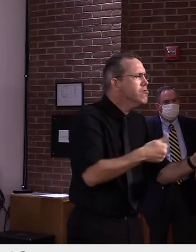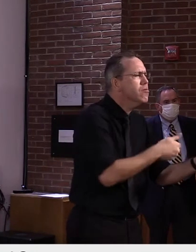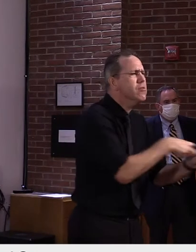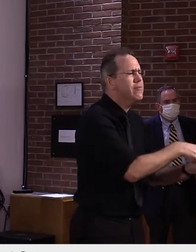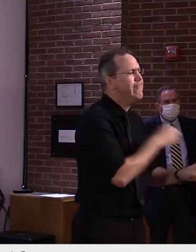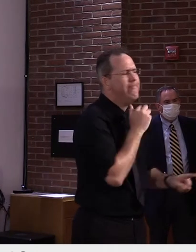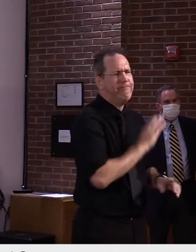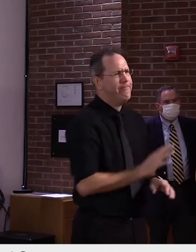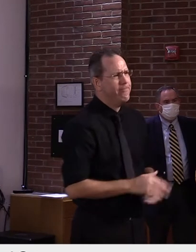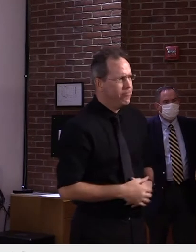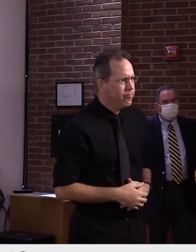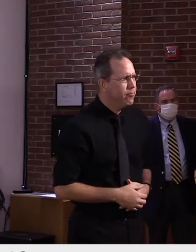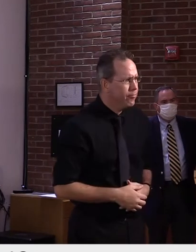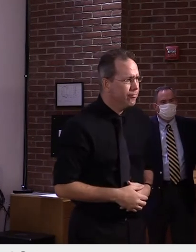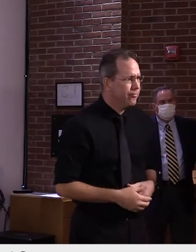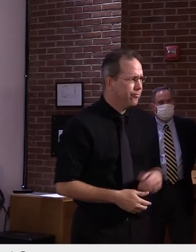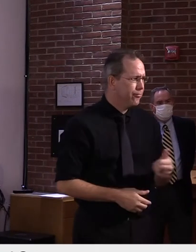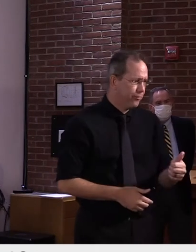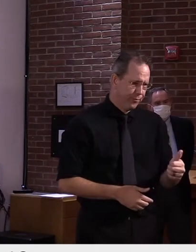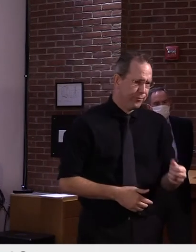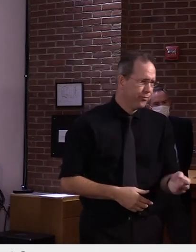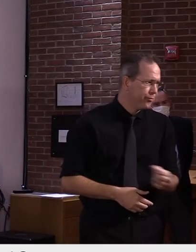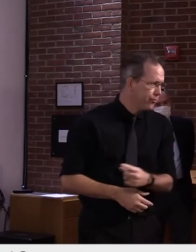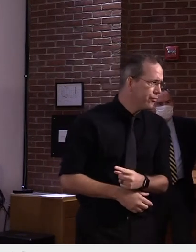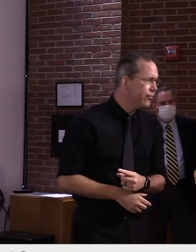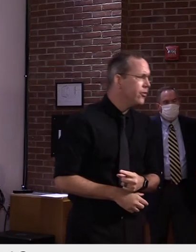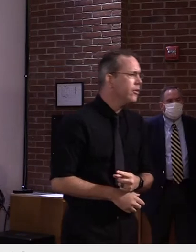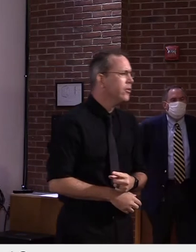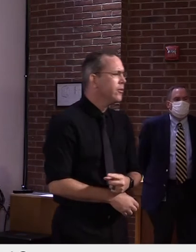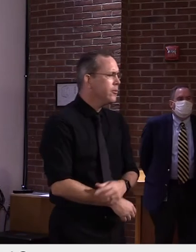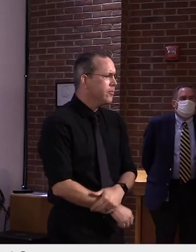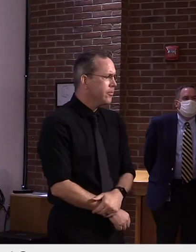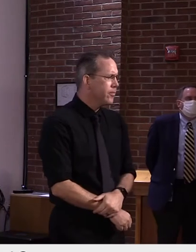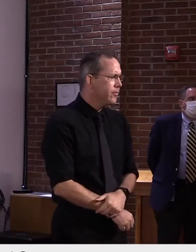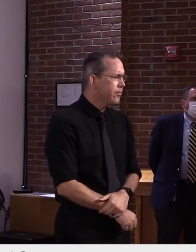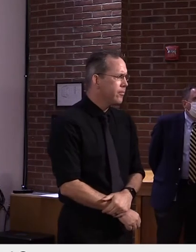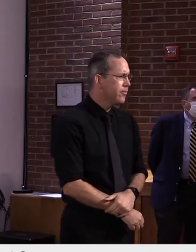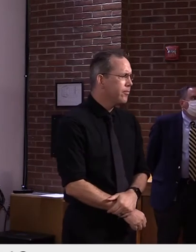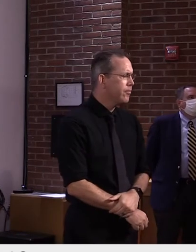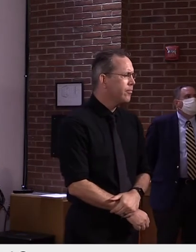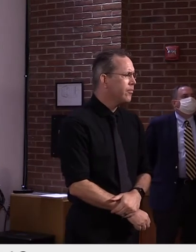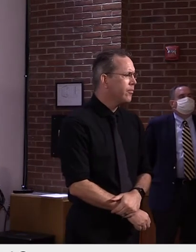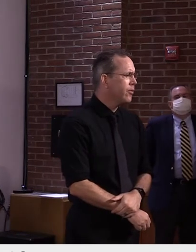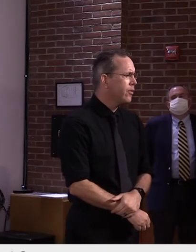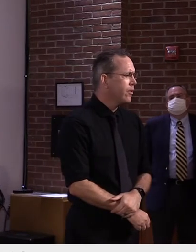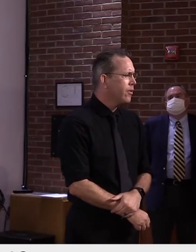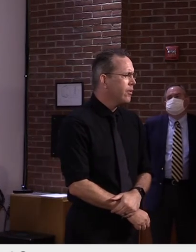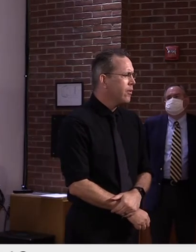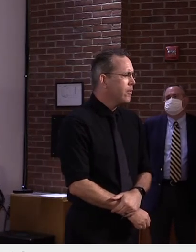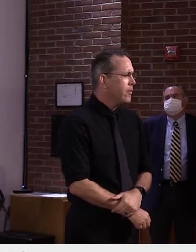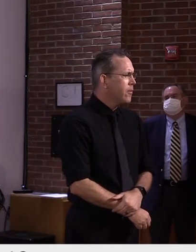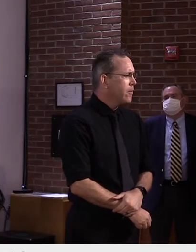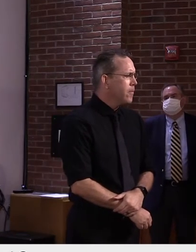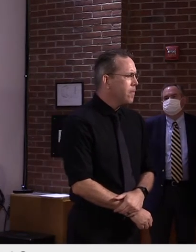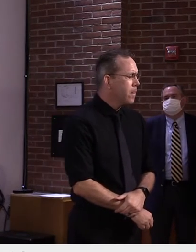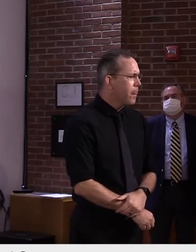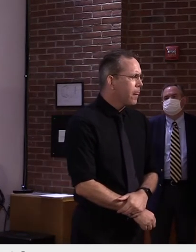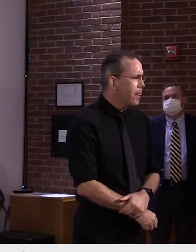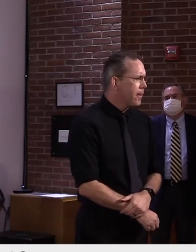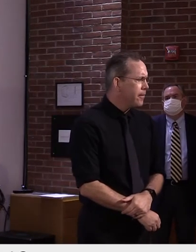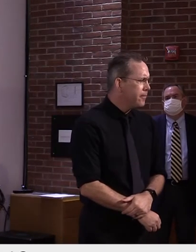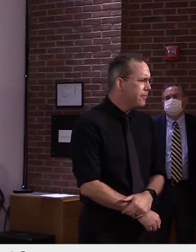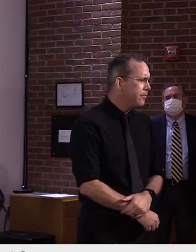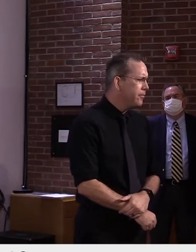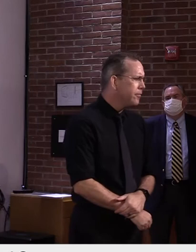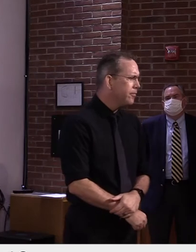it would seem that in the heinsburg case and i don't know how much you guys did on that one of the russian city police that there would